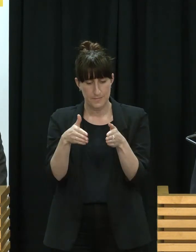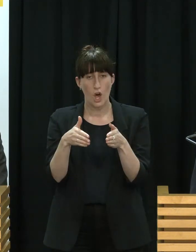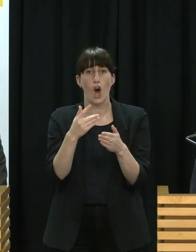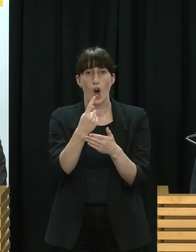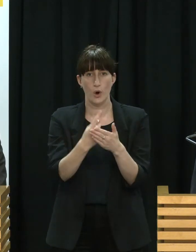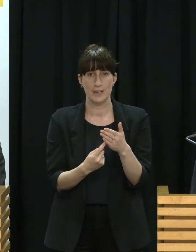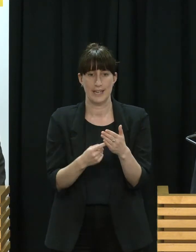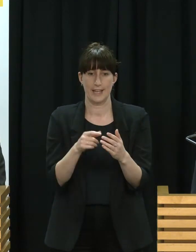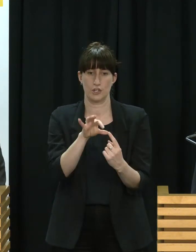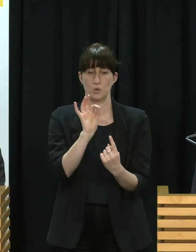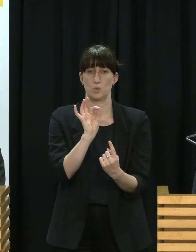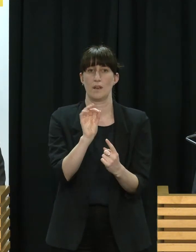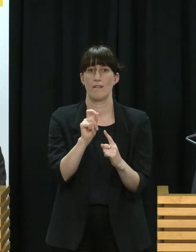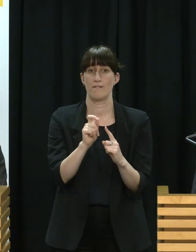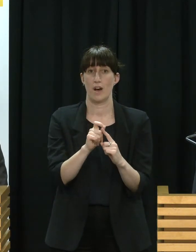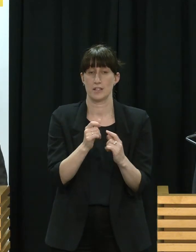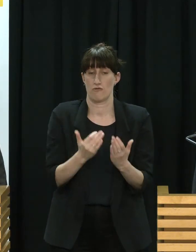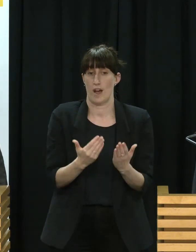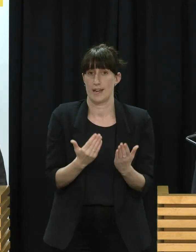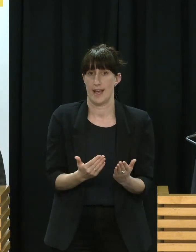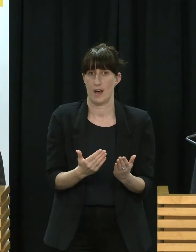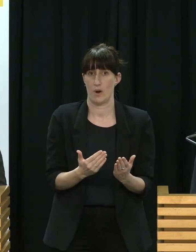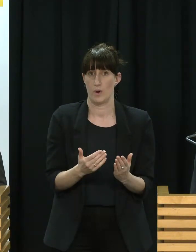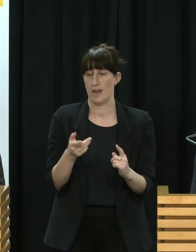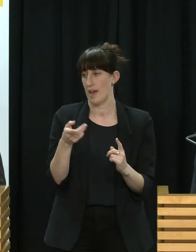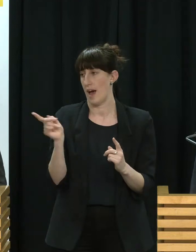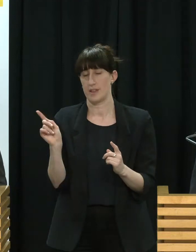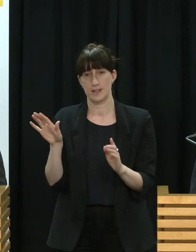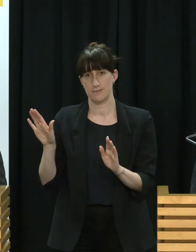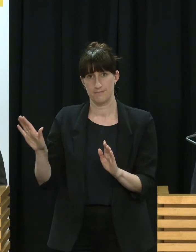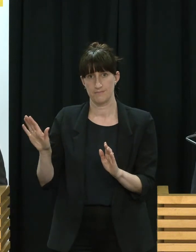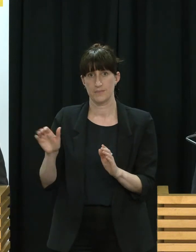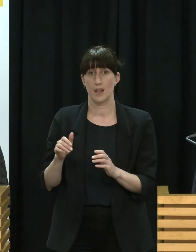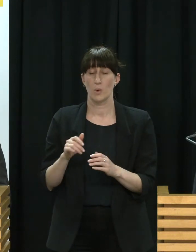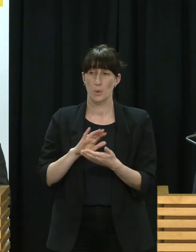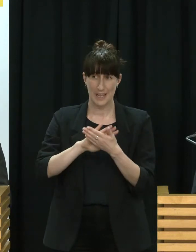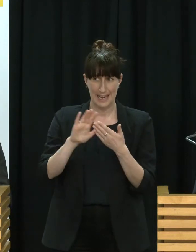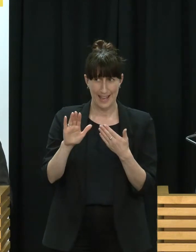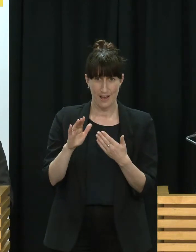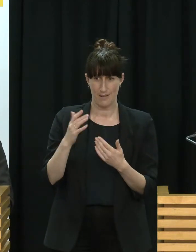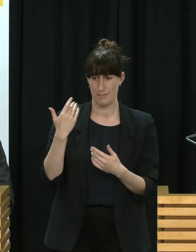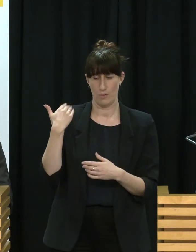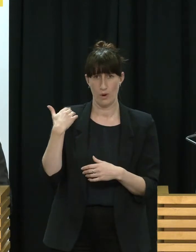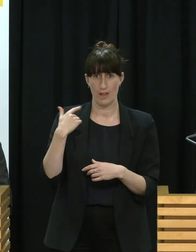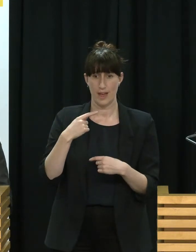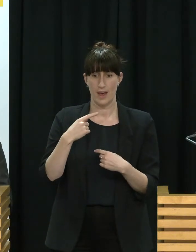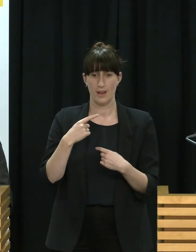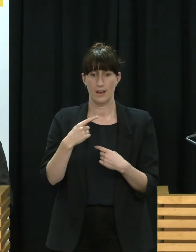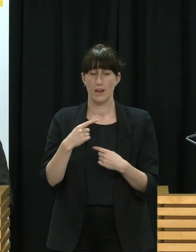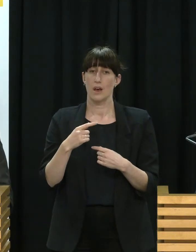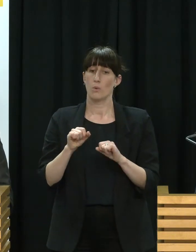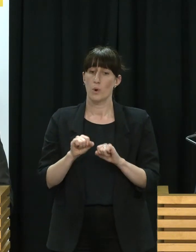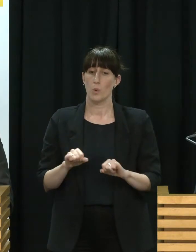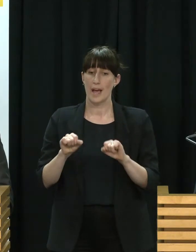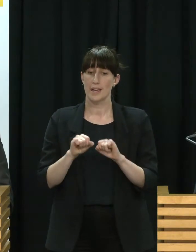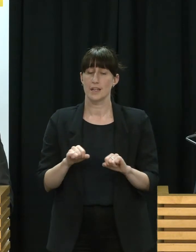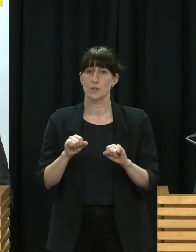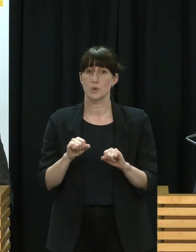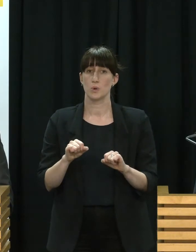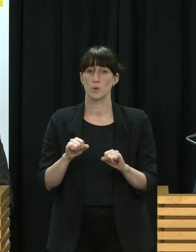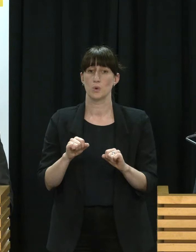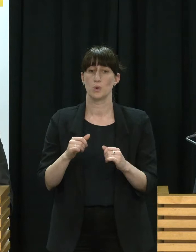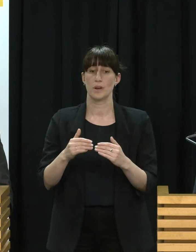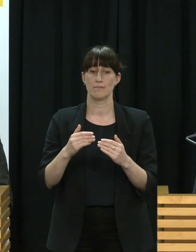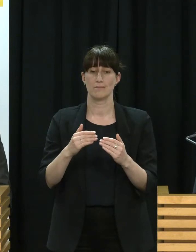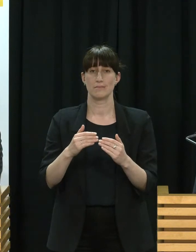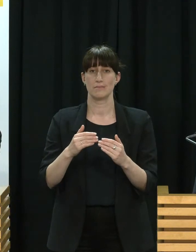advanced purchase agreements for at this point. And we were also pretty clear at the time that meant that we would be waiting till the second half of the year to get access to them